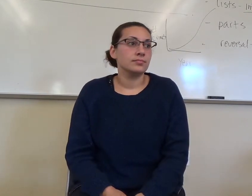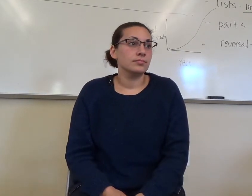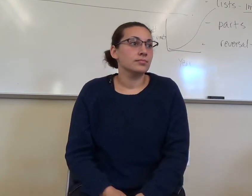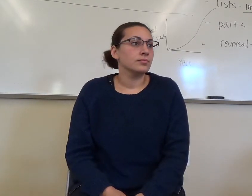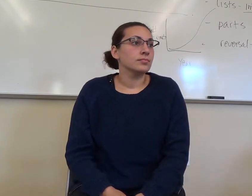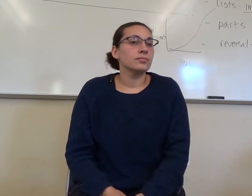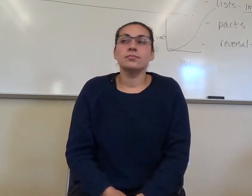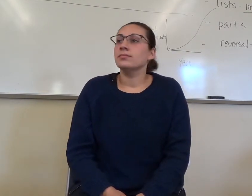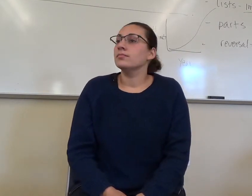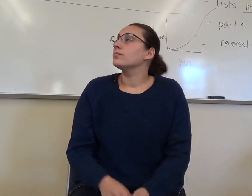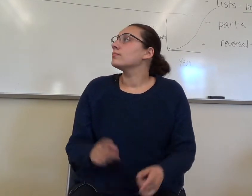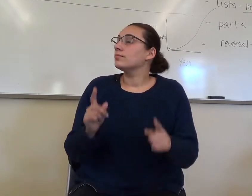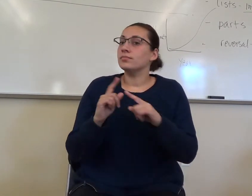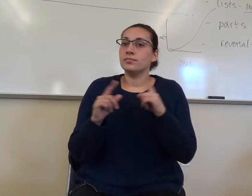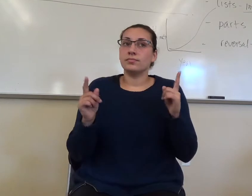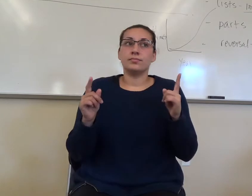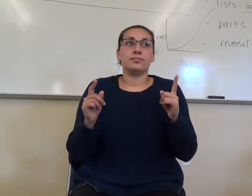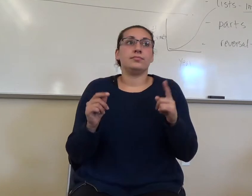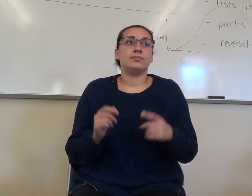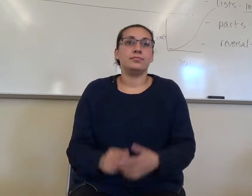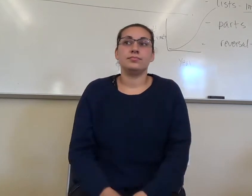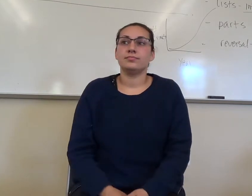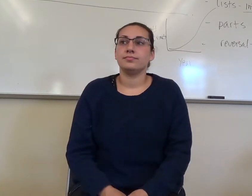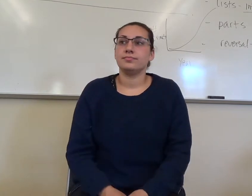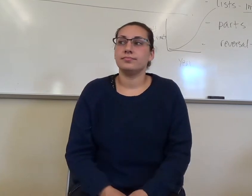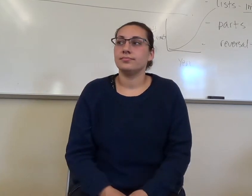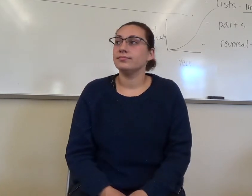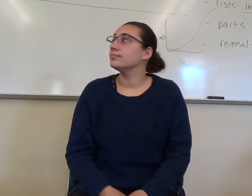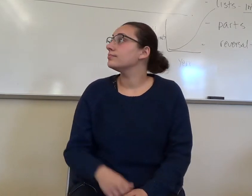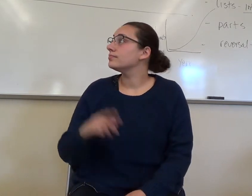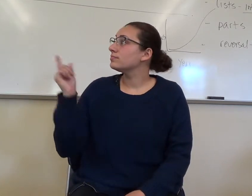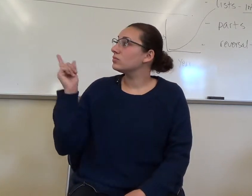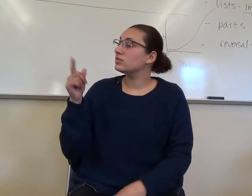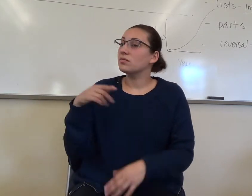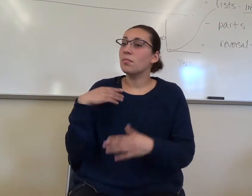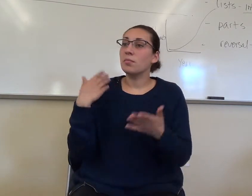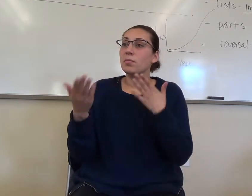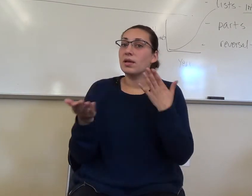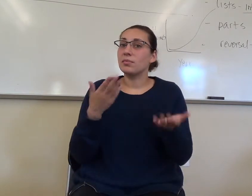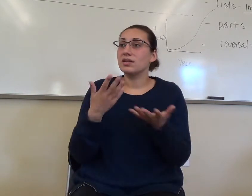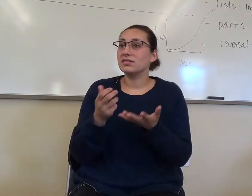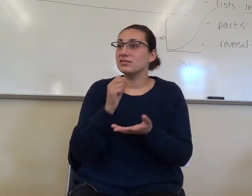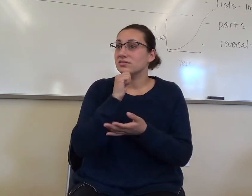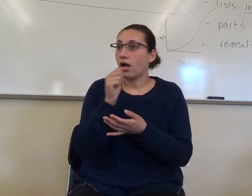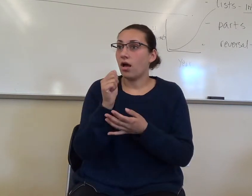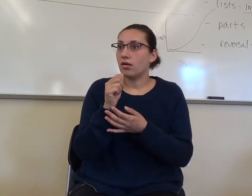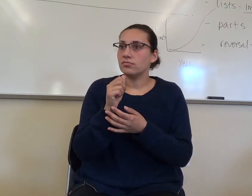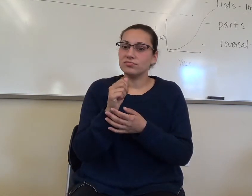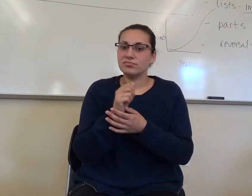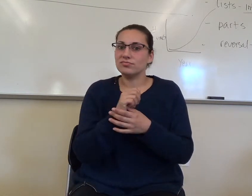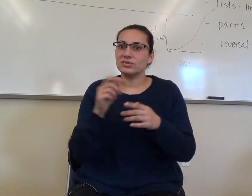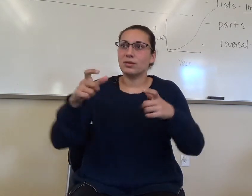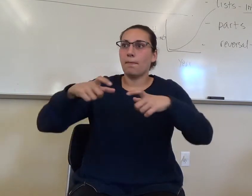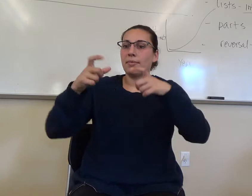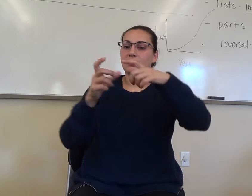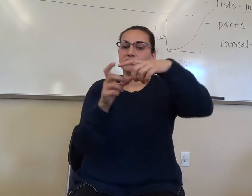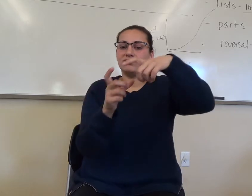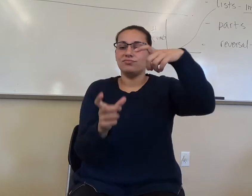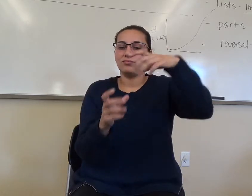These, like I said, these are getting, they may not be getting all that much longer, but the